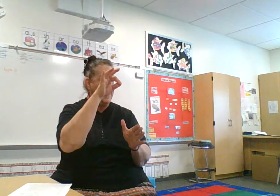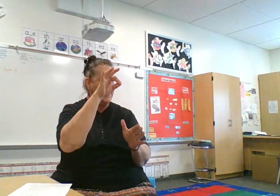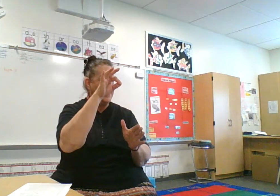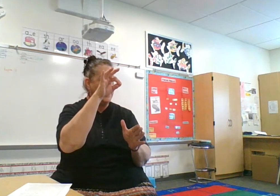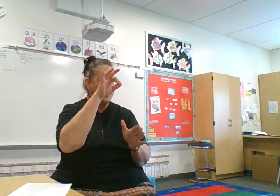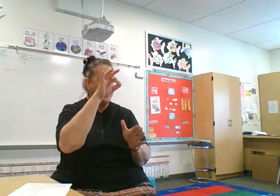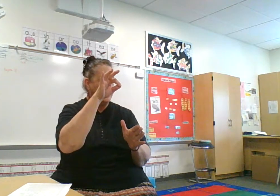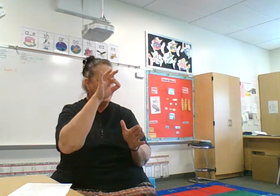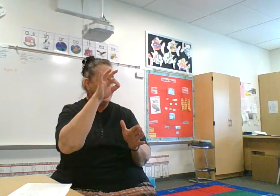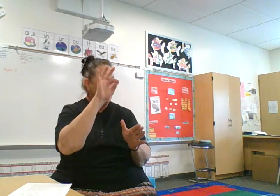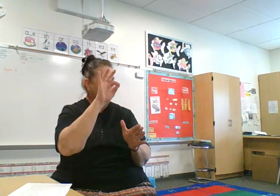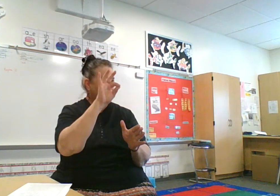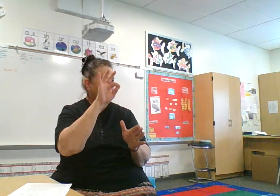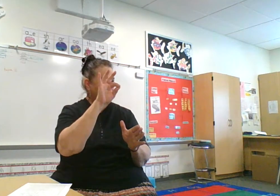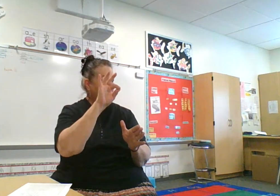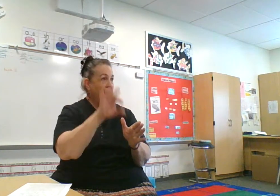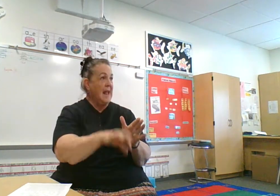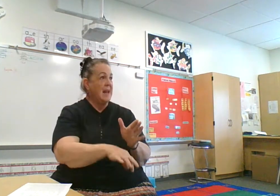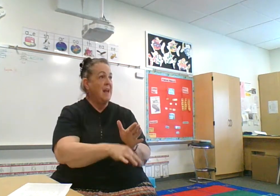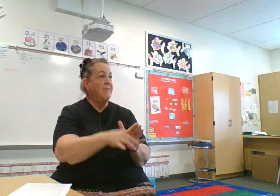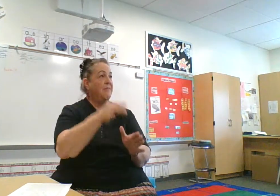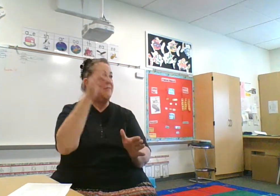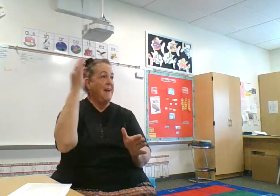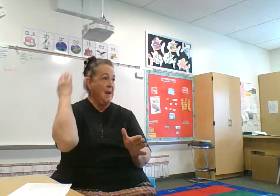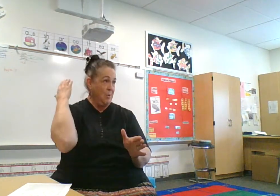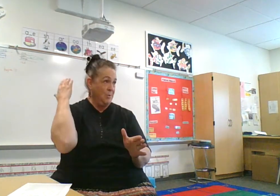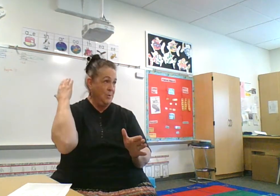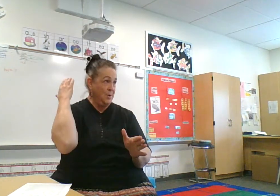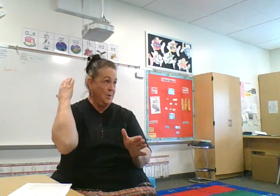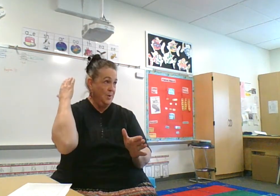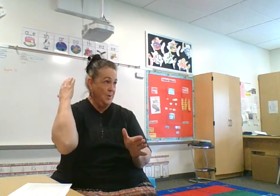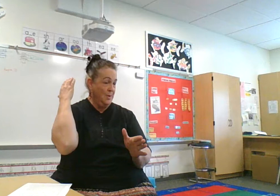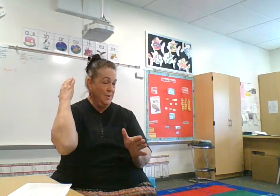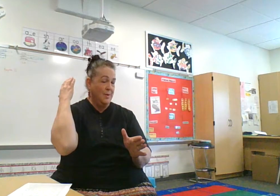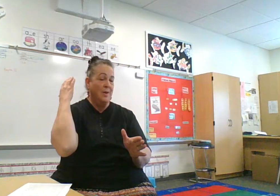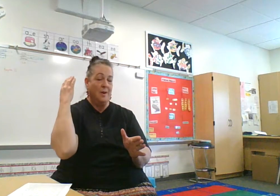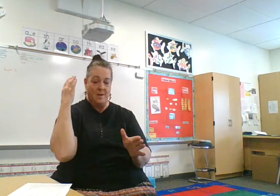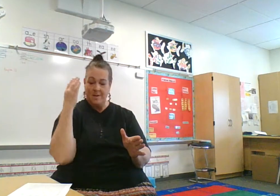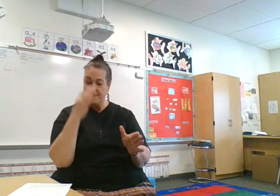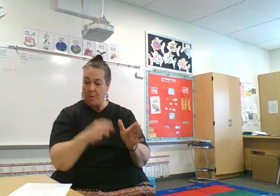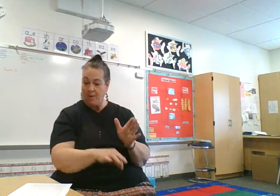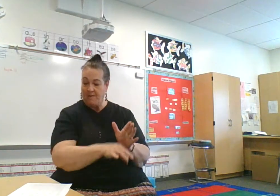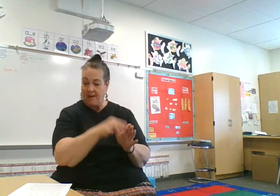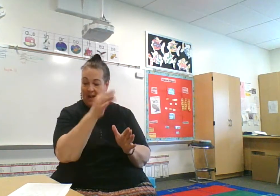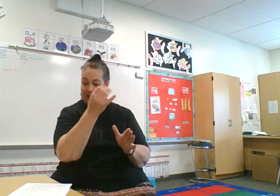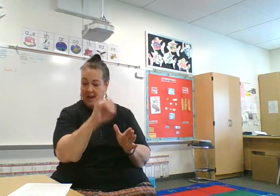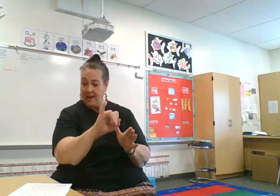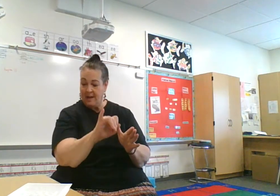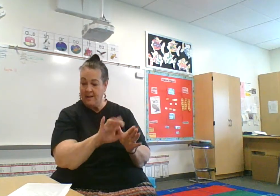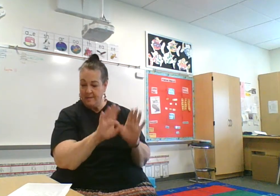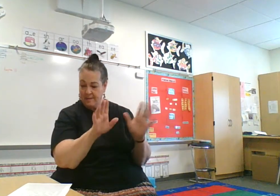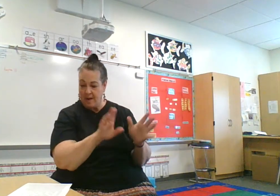find and I found, or finding, all of